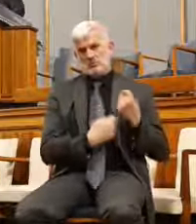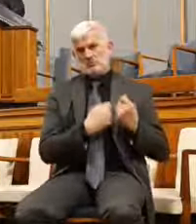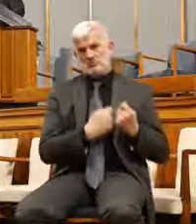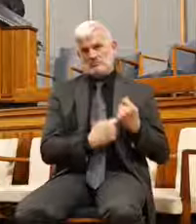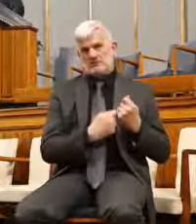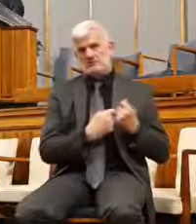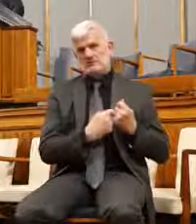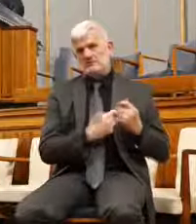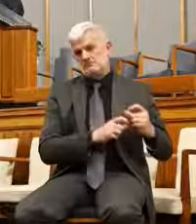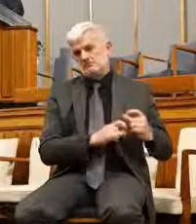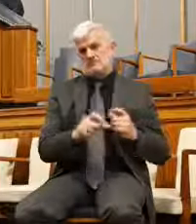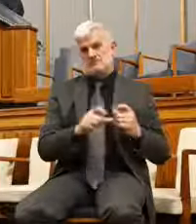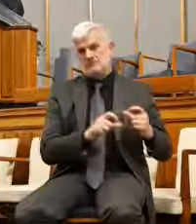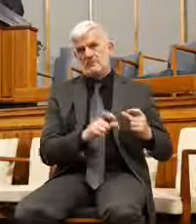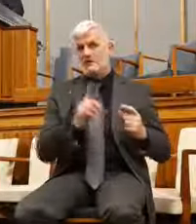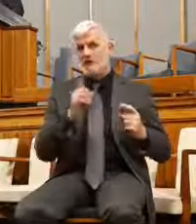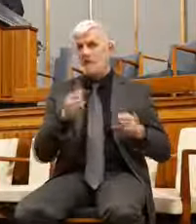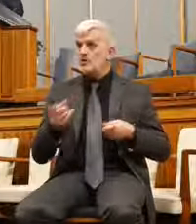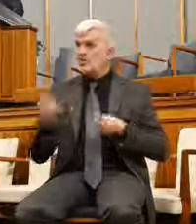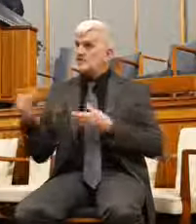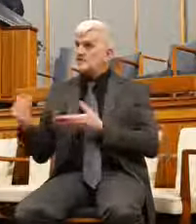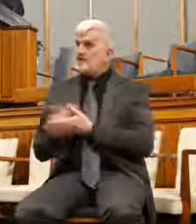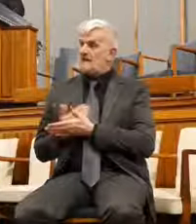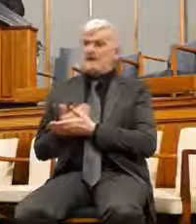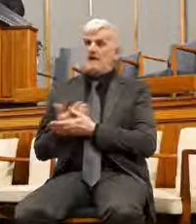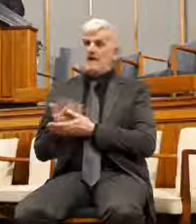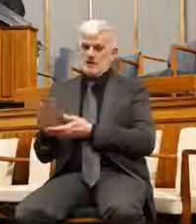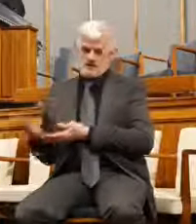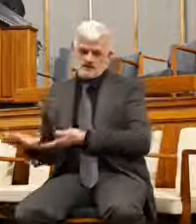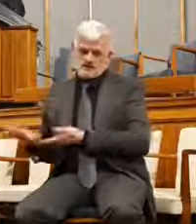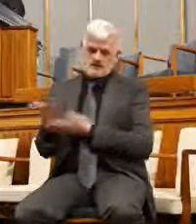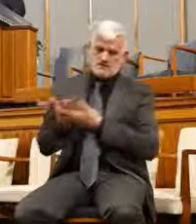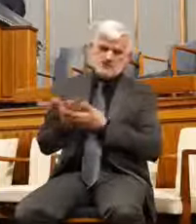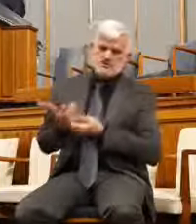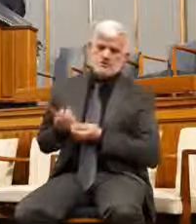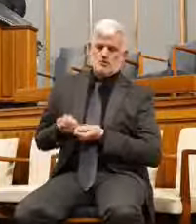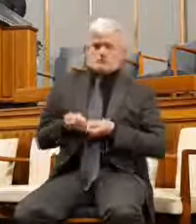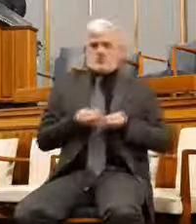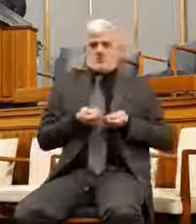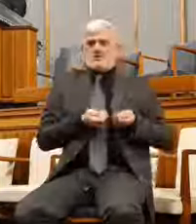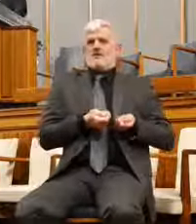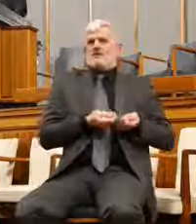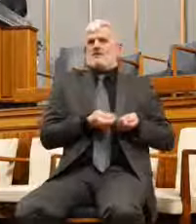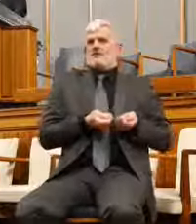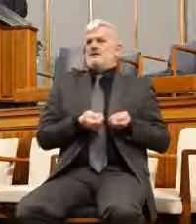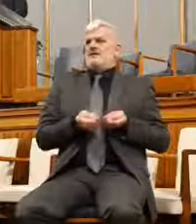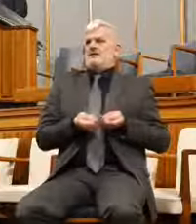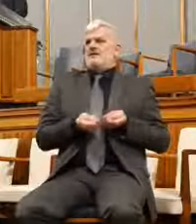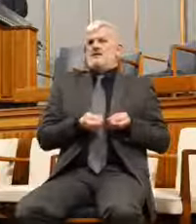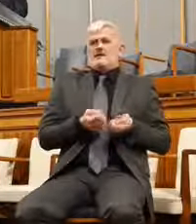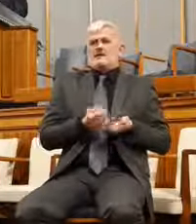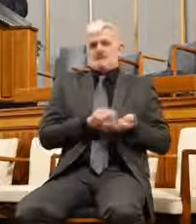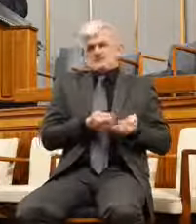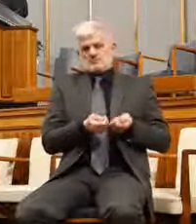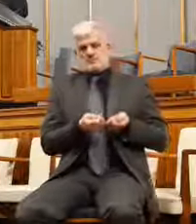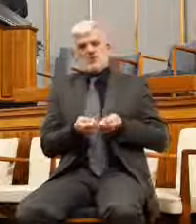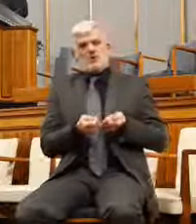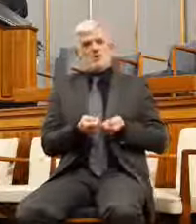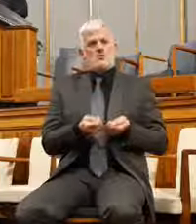mastery over your sin, and your conquest of sin through your life will be blessed, and you will